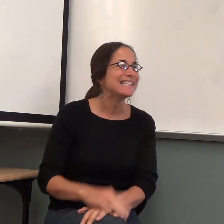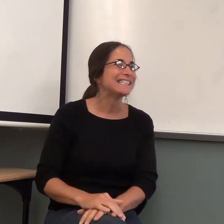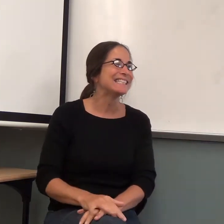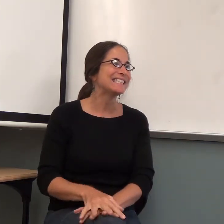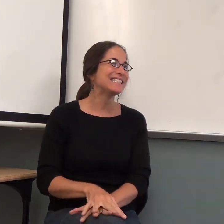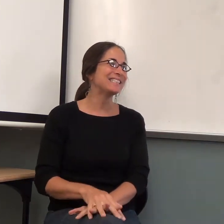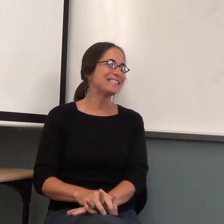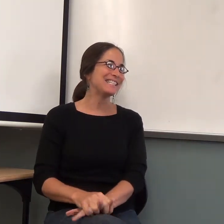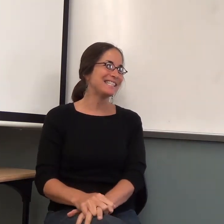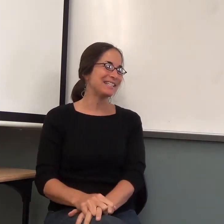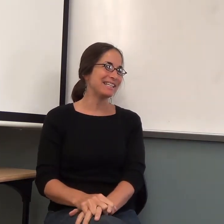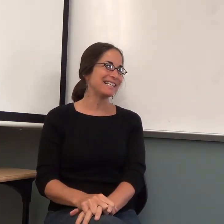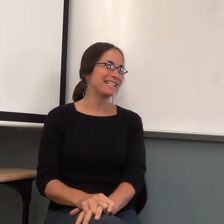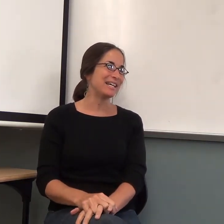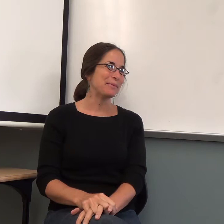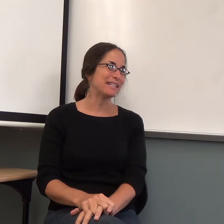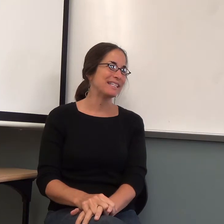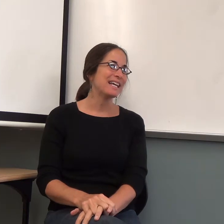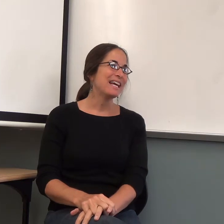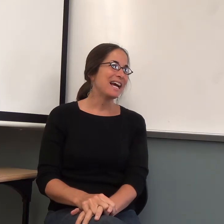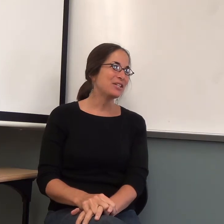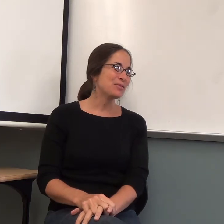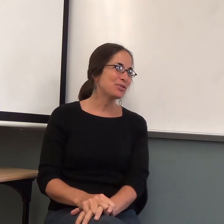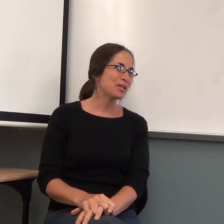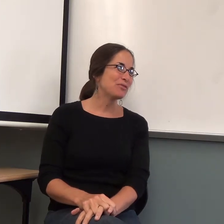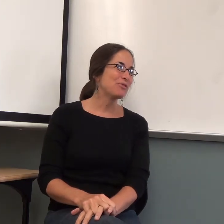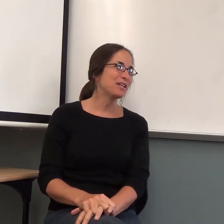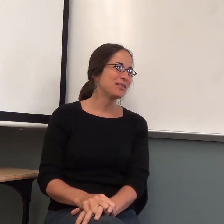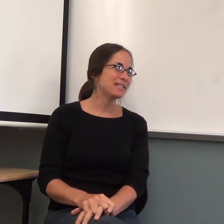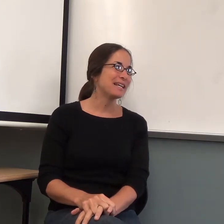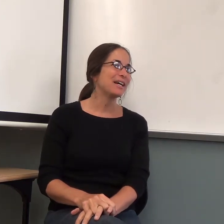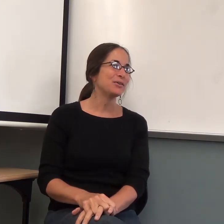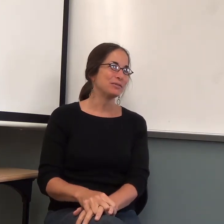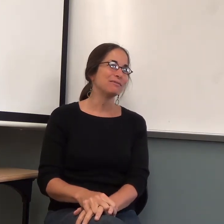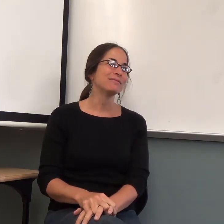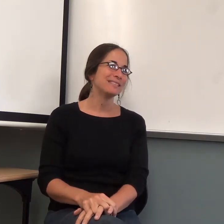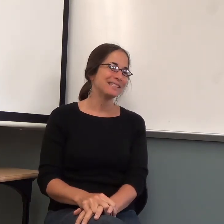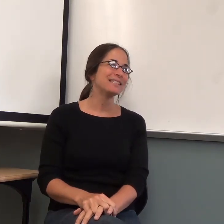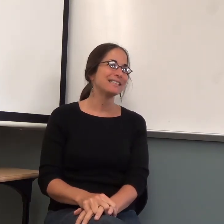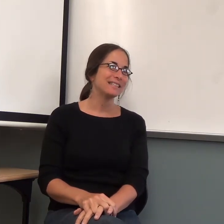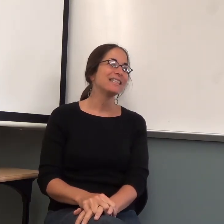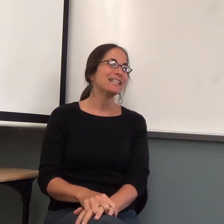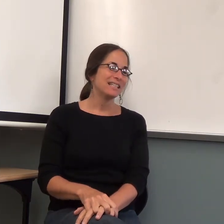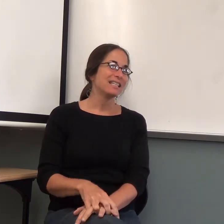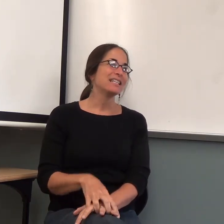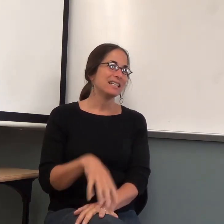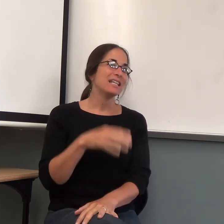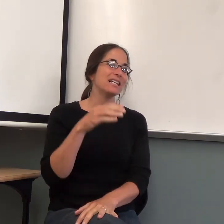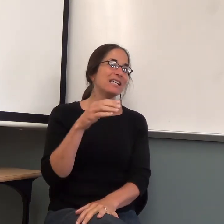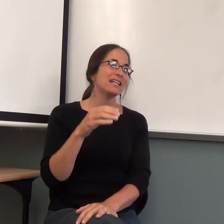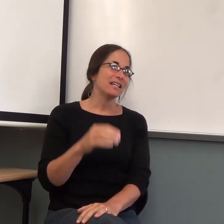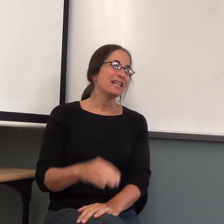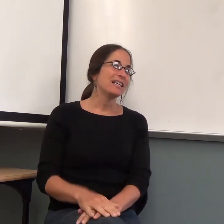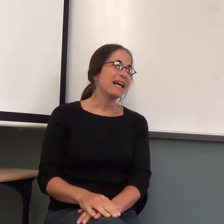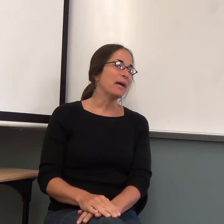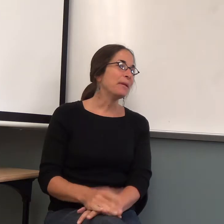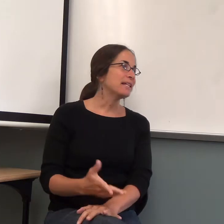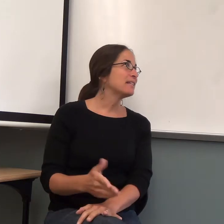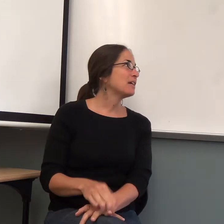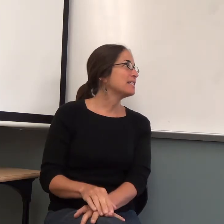A little bit. Oh, just yeah. Okay, good to know. This is how I learn. Figure this out. This is how I learn equally, is from you guys. So Yeah, I want to I make sure the